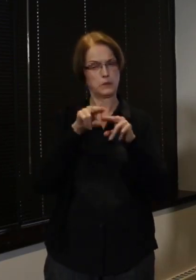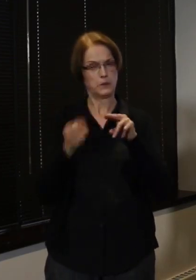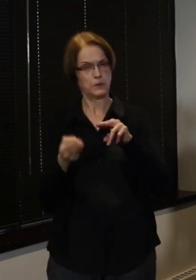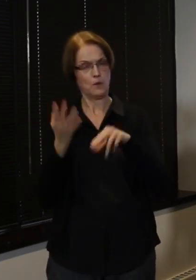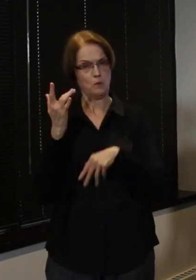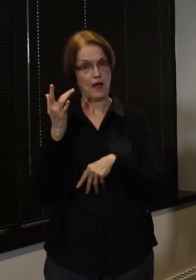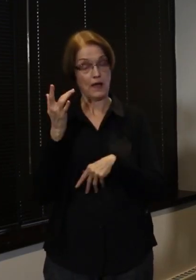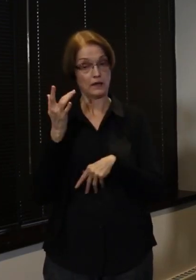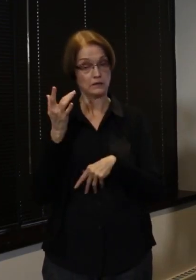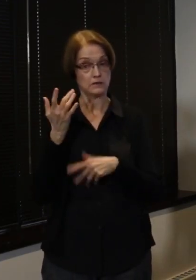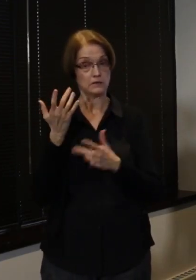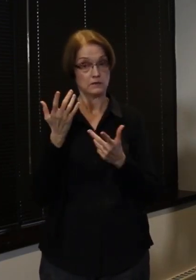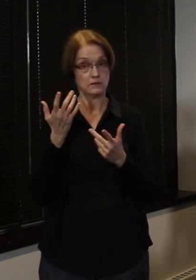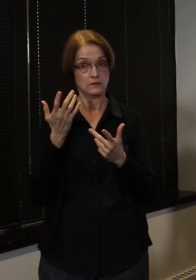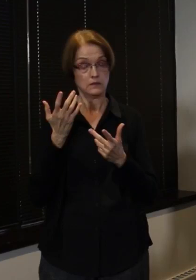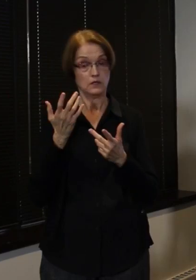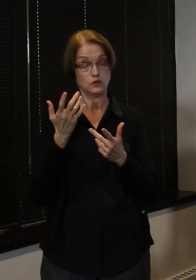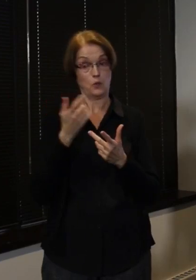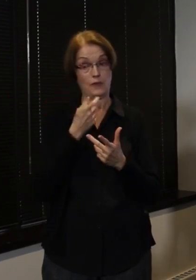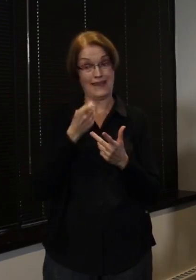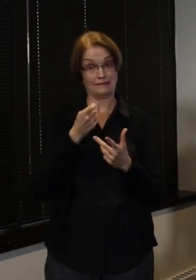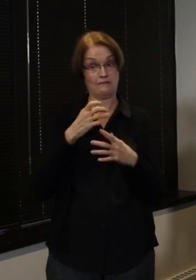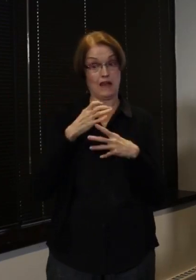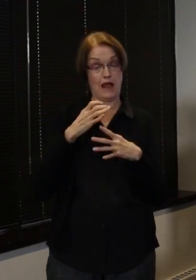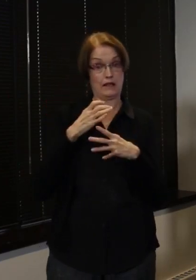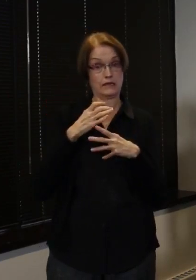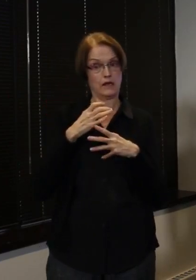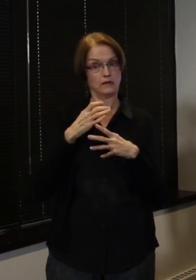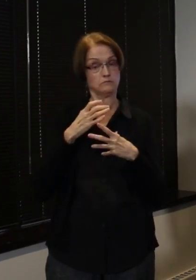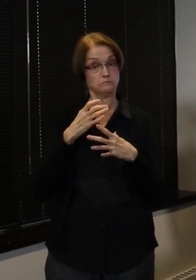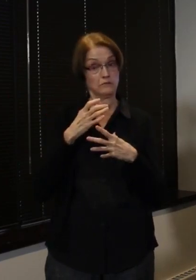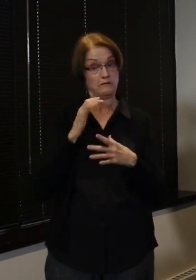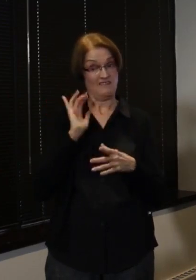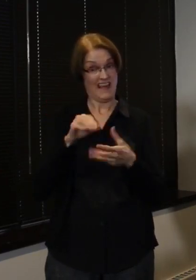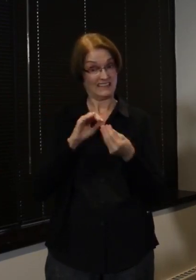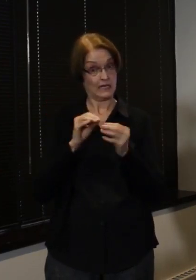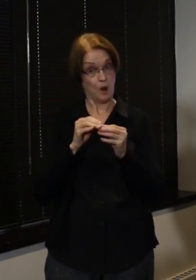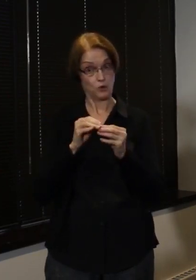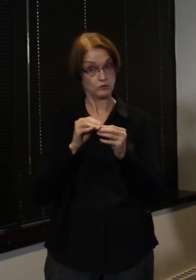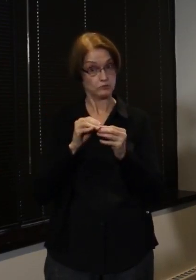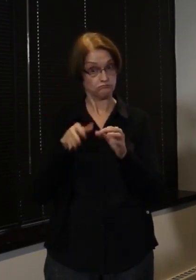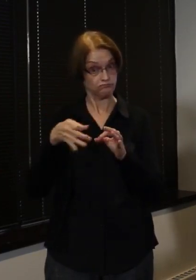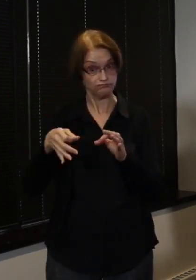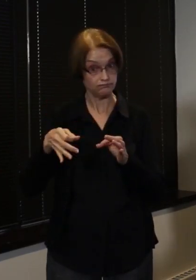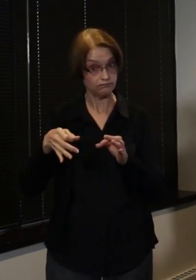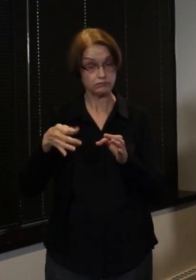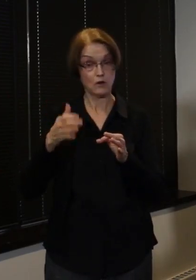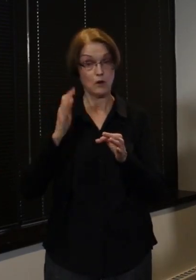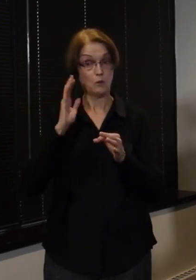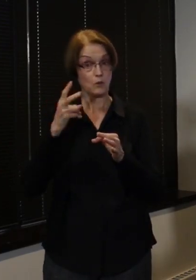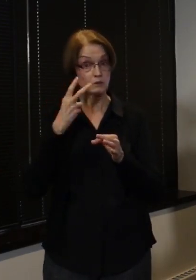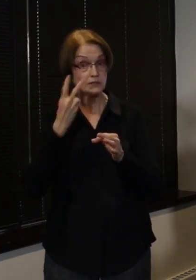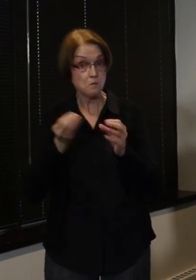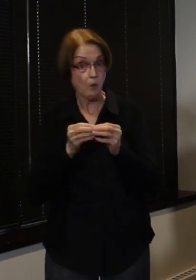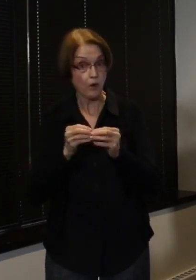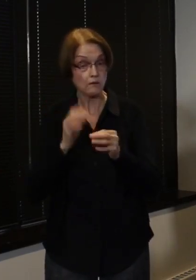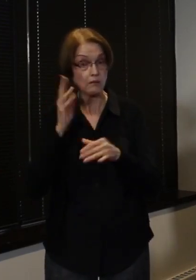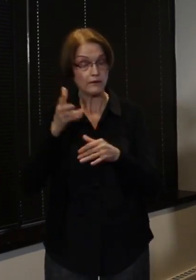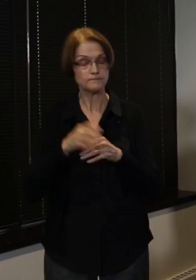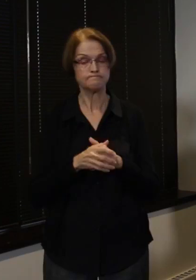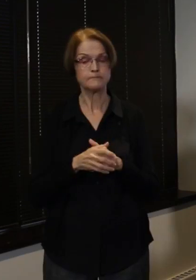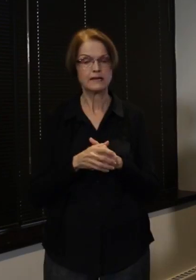have we yet to see the impact from Thanksgiving? Yeah, so as I mentioned in our